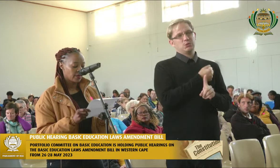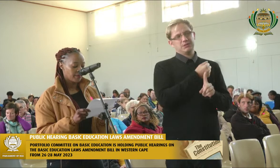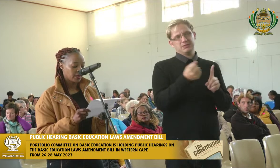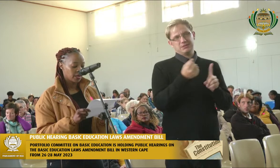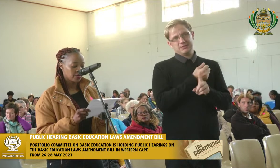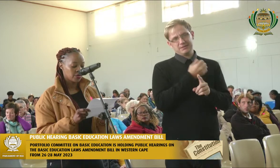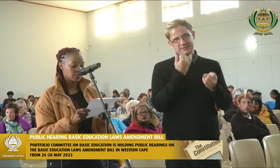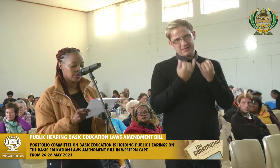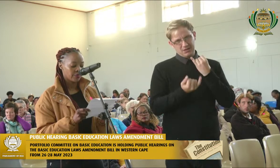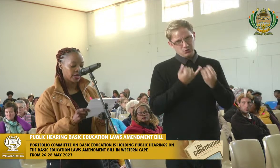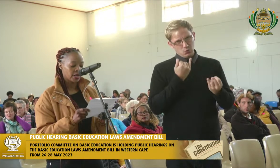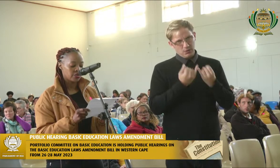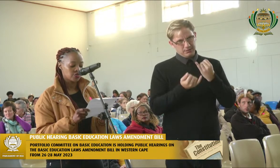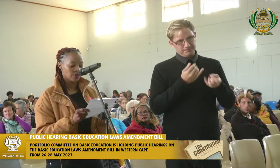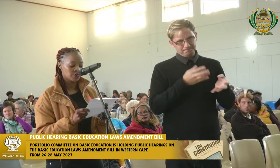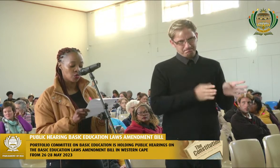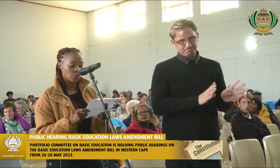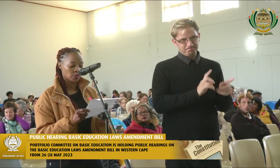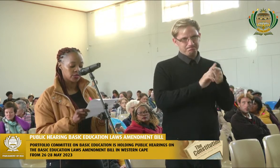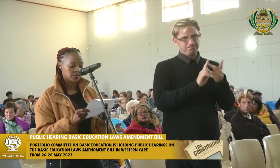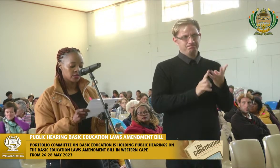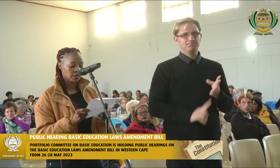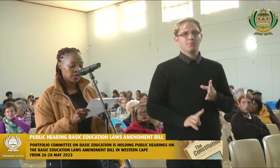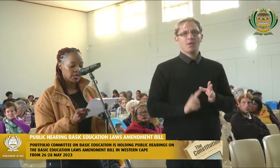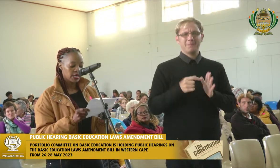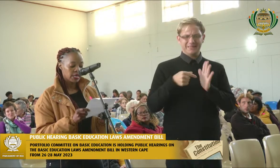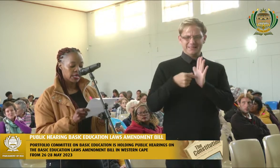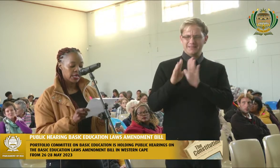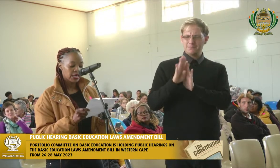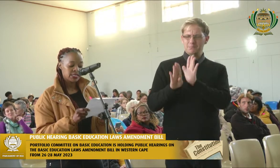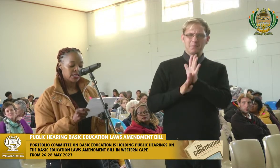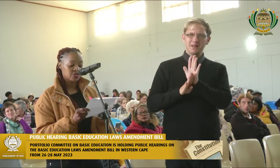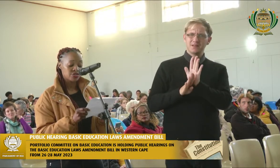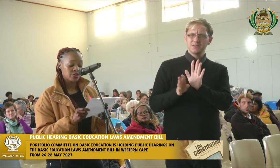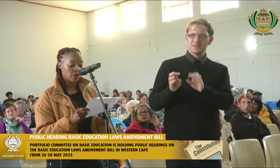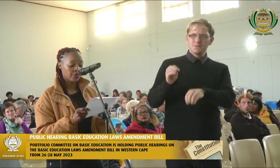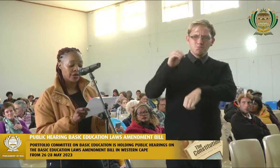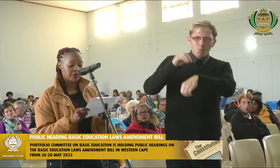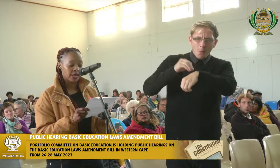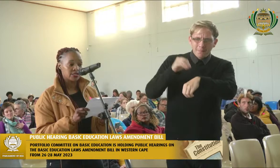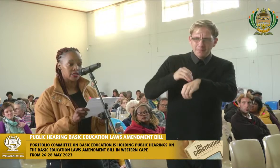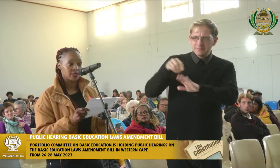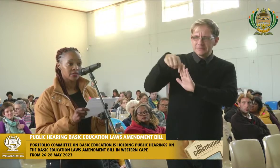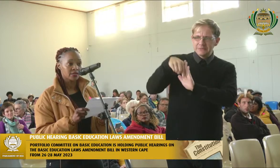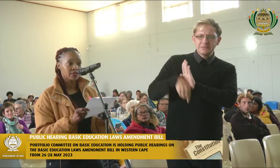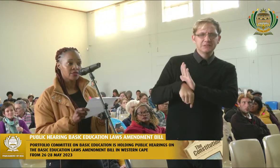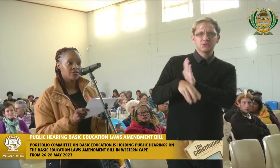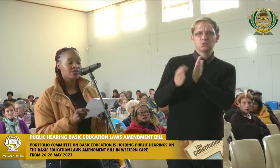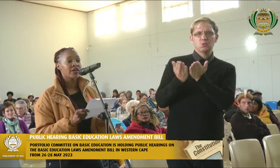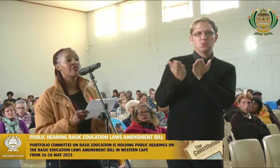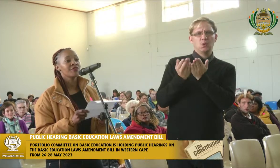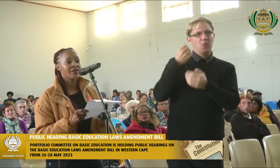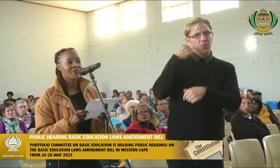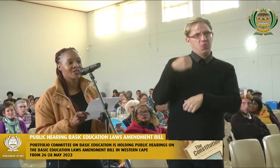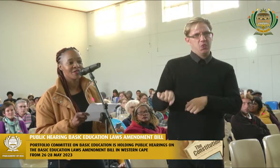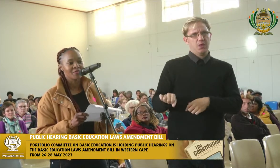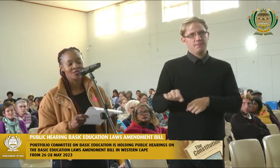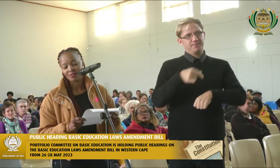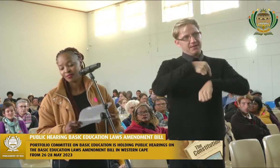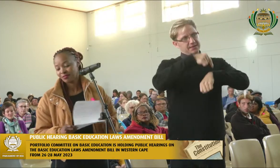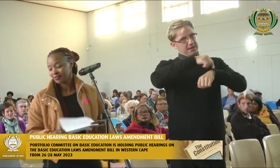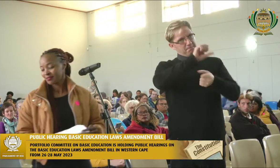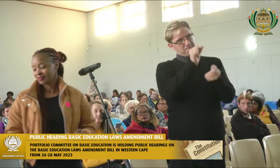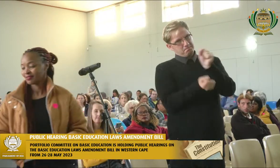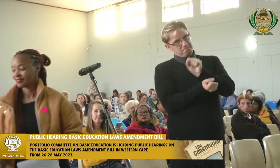Chairperson, again, the bill ignores the real issues of schools. It has no regulation. Your time is up, ma'am.